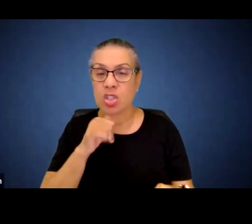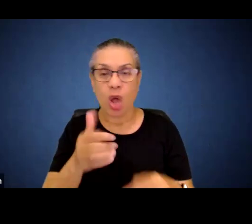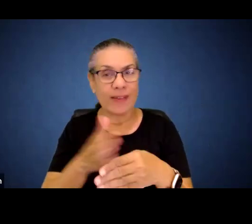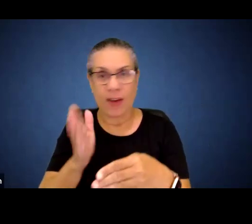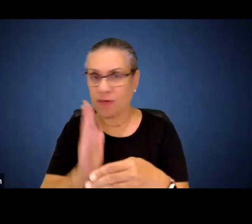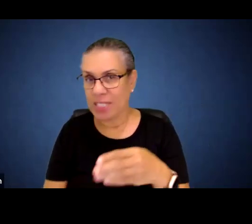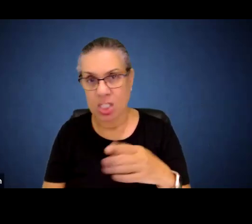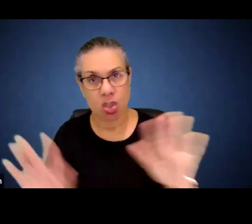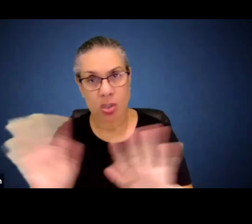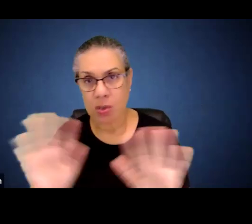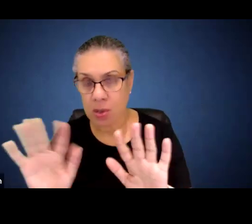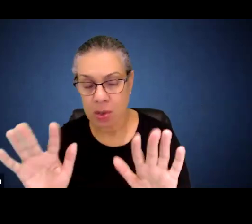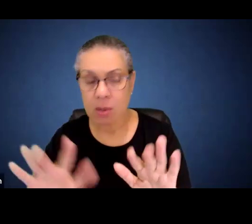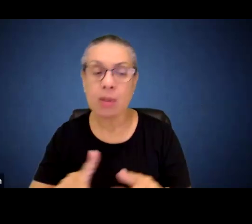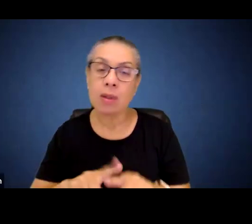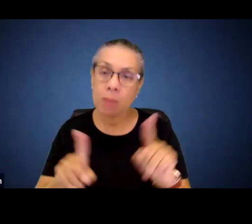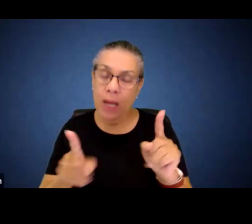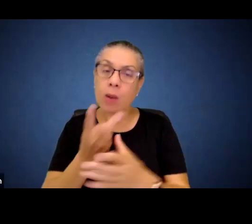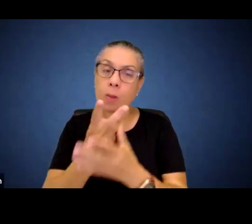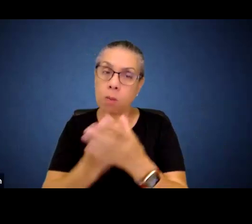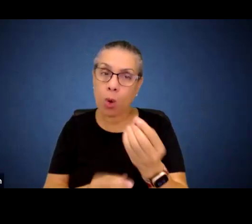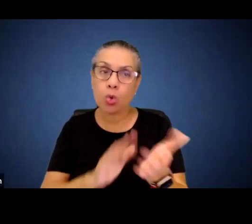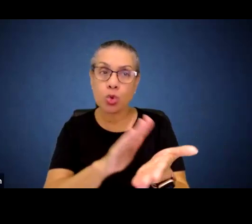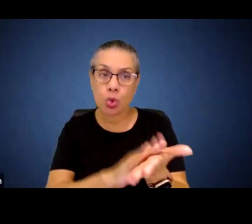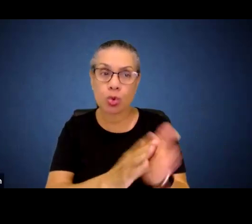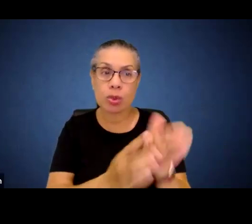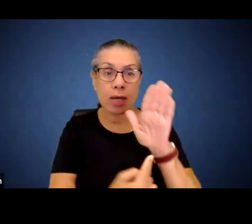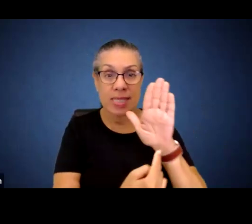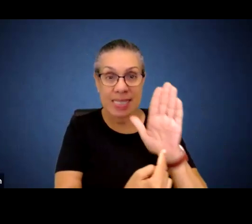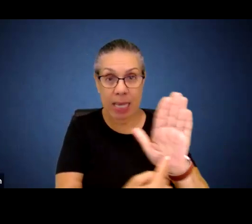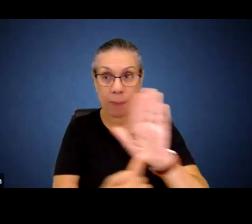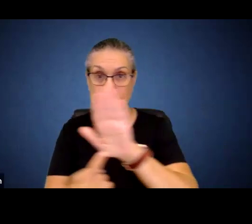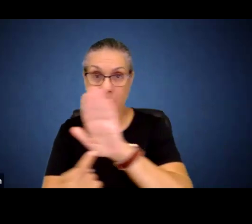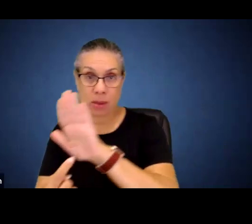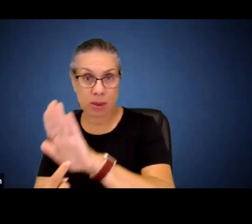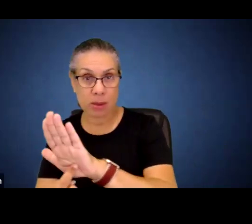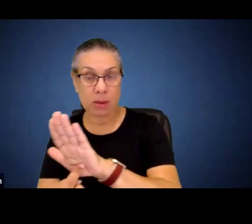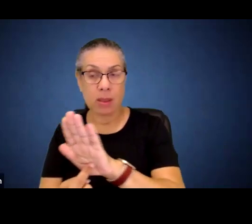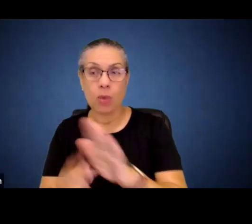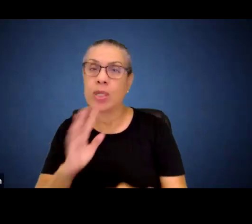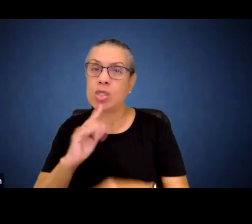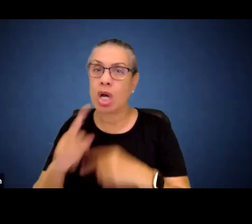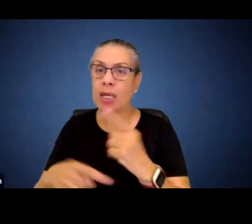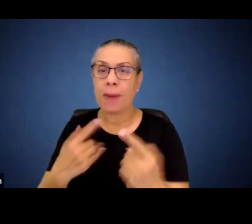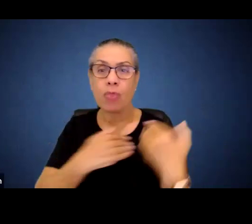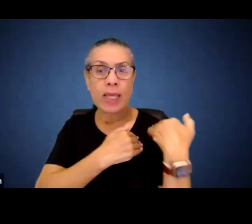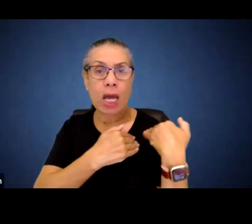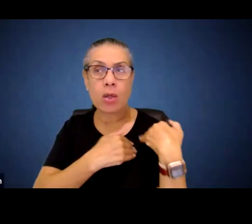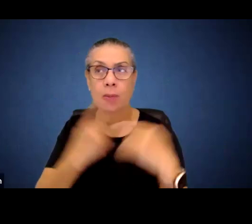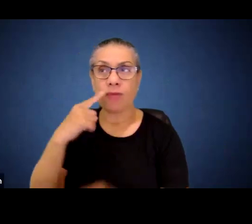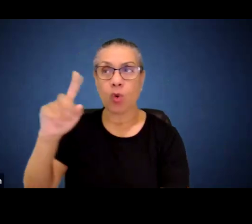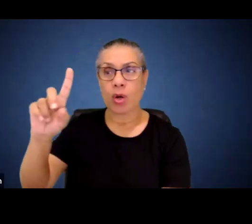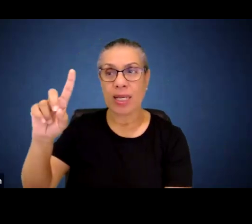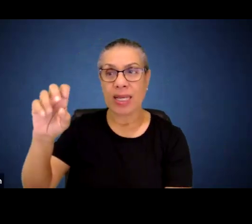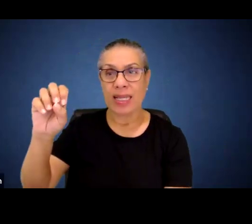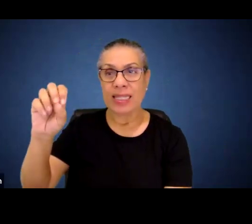product. However, both are examples of schools that, in terms of DESE accountability, were stuck